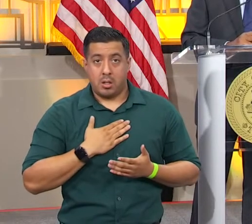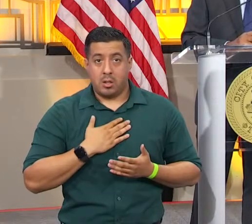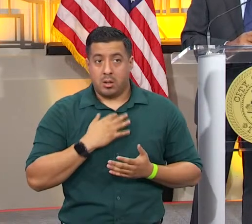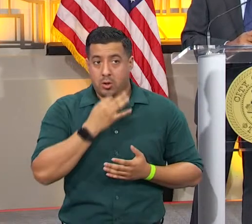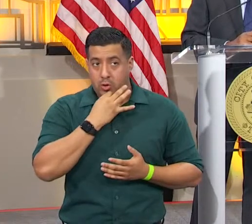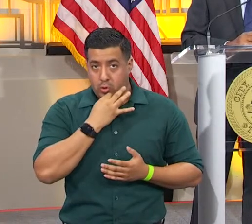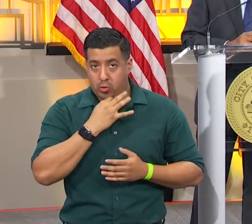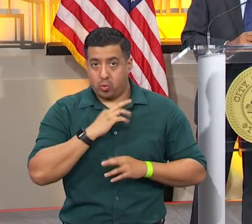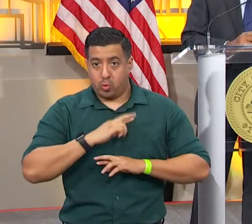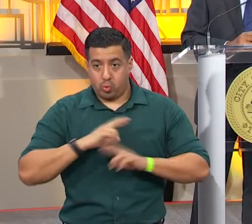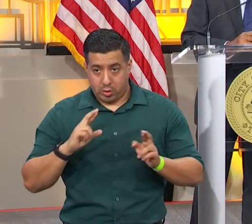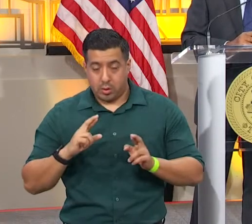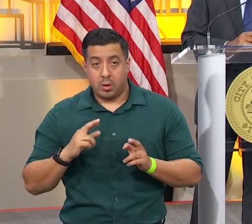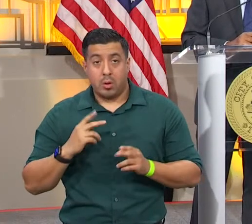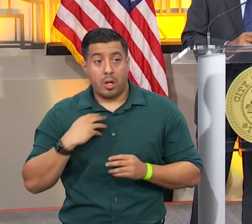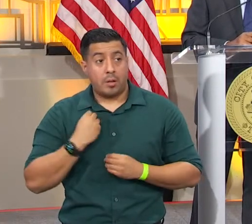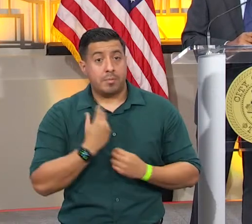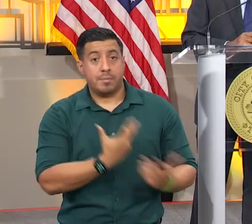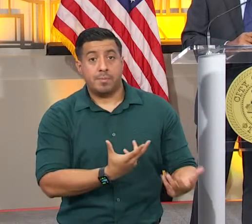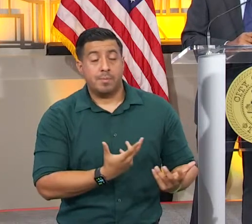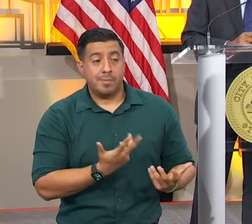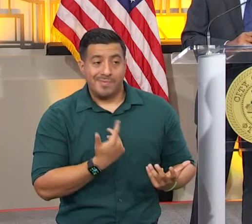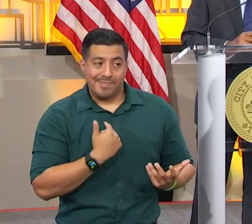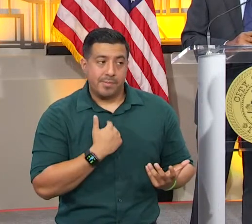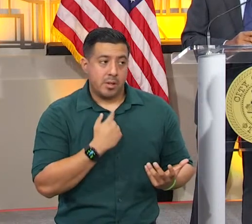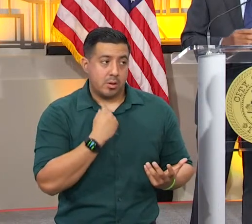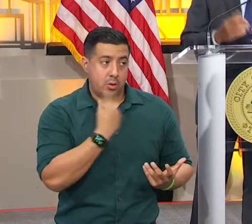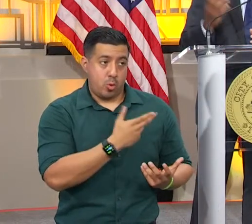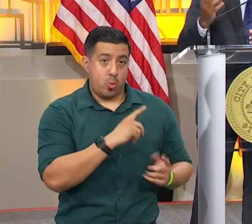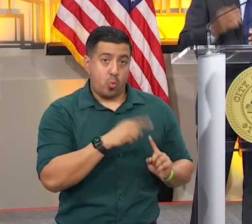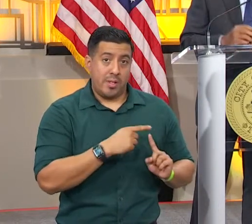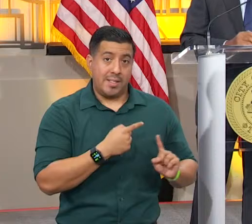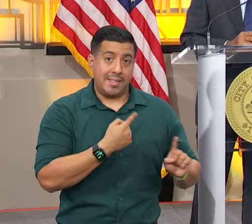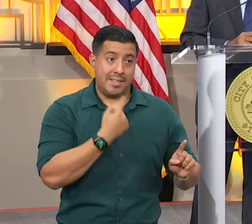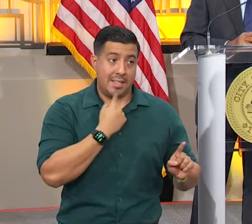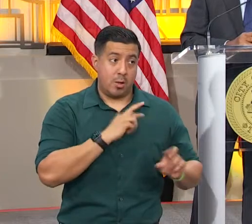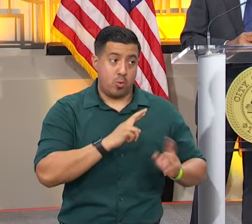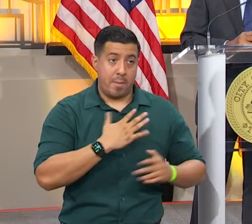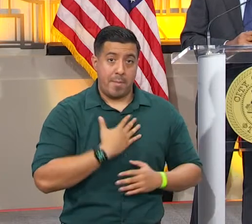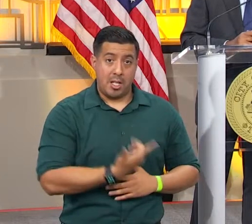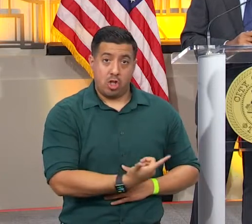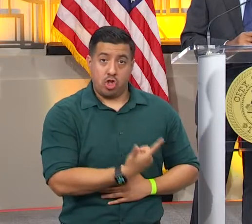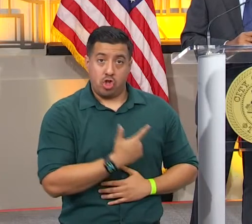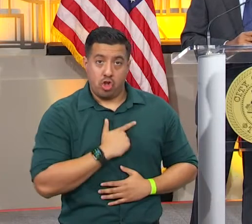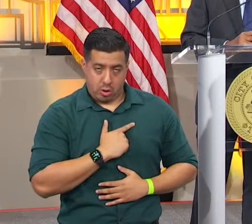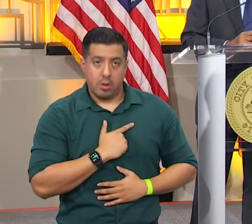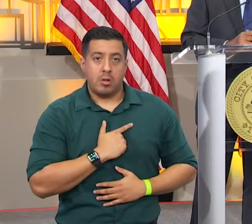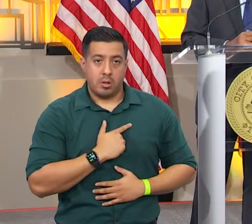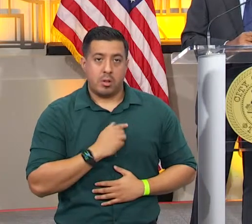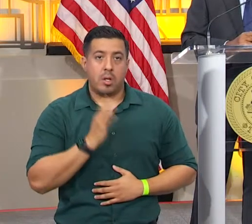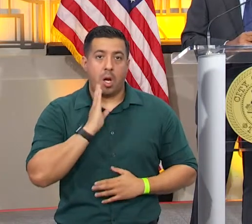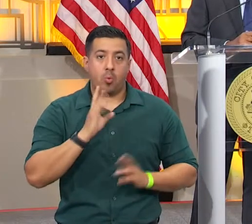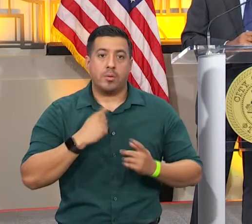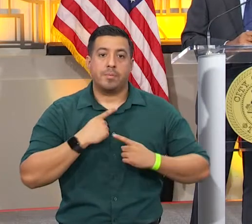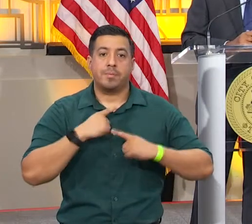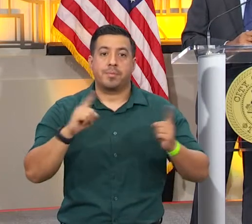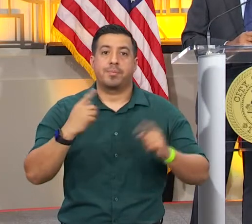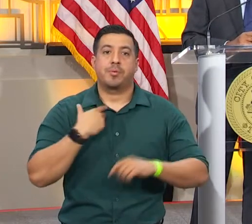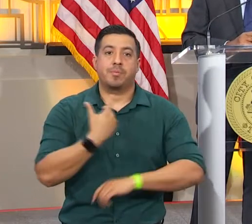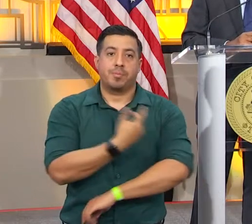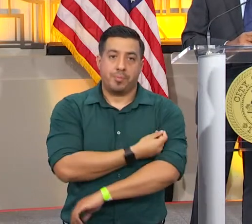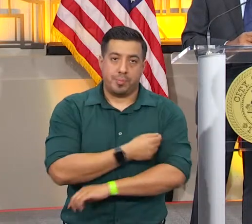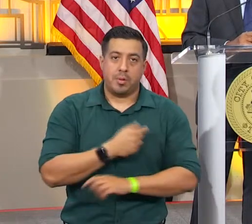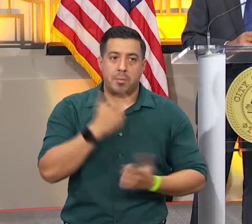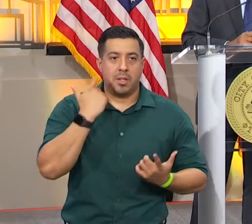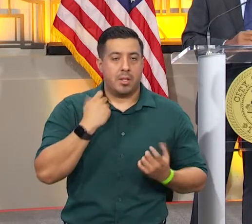coming up. And what I've said to them is that when they say it is my turn, I intend to do it very publicly because I've